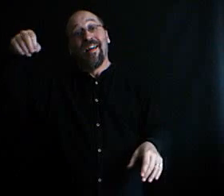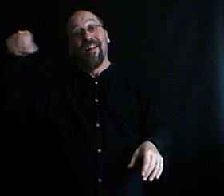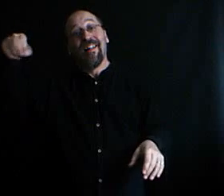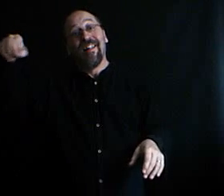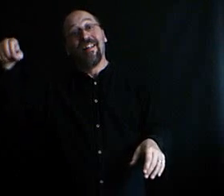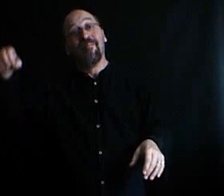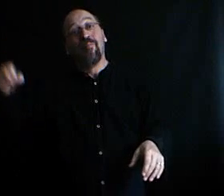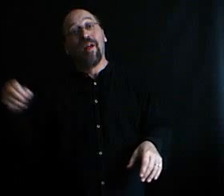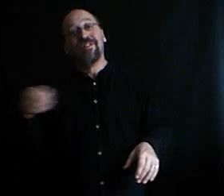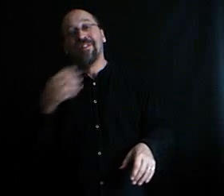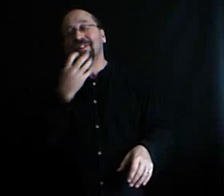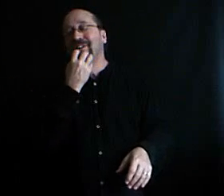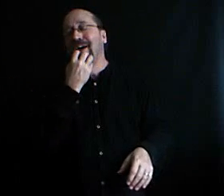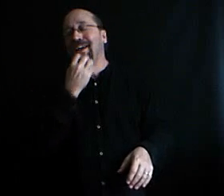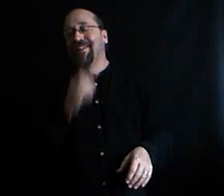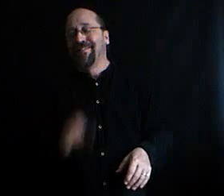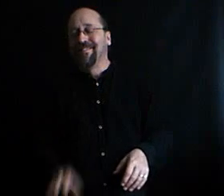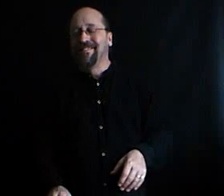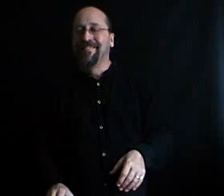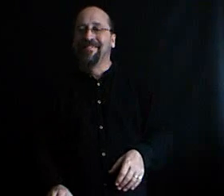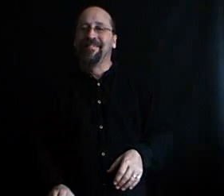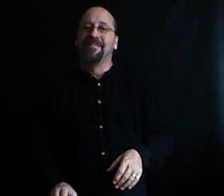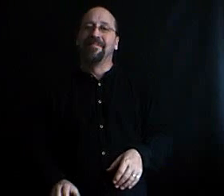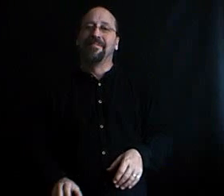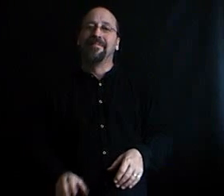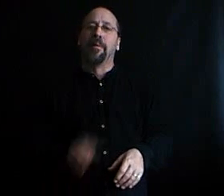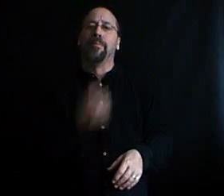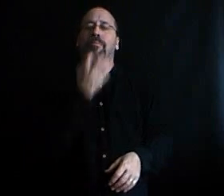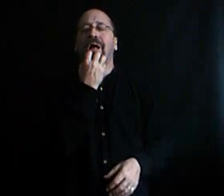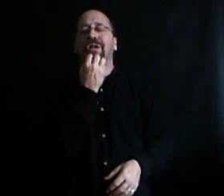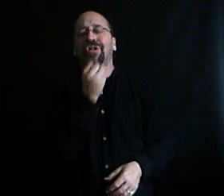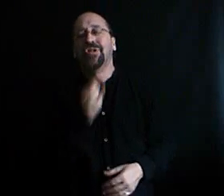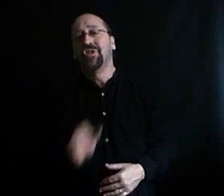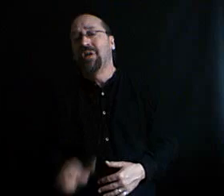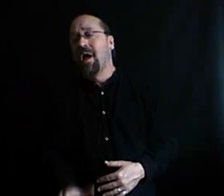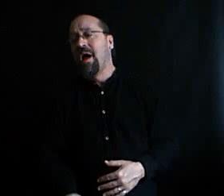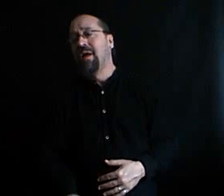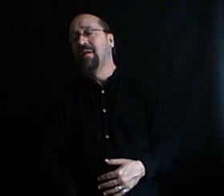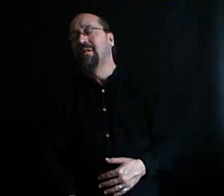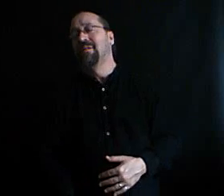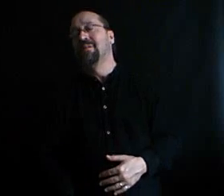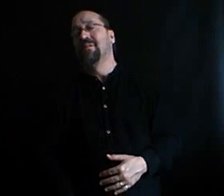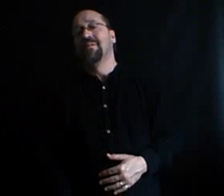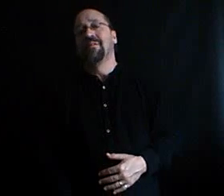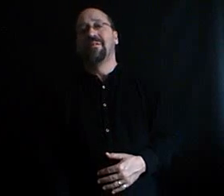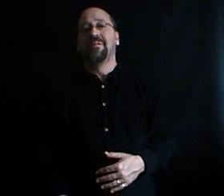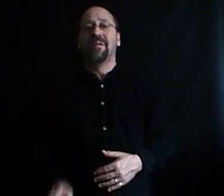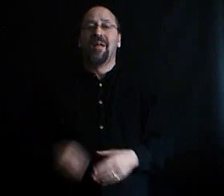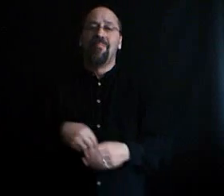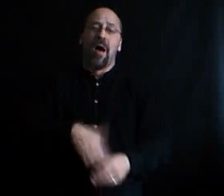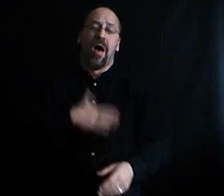Precious child, precious child, in my